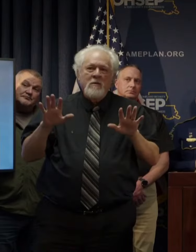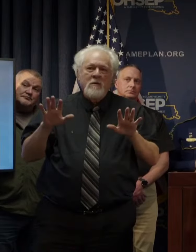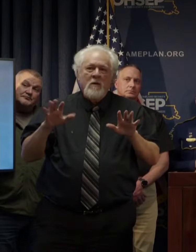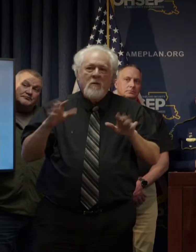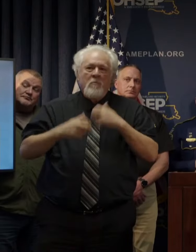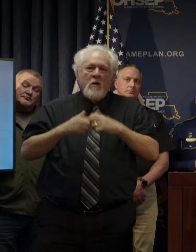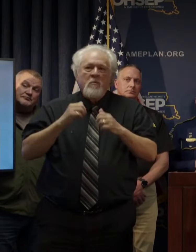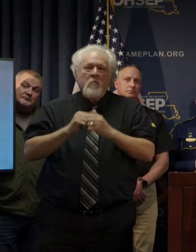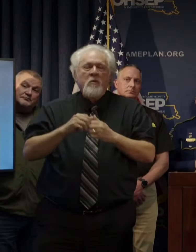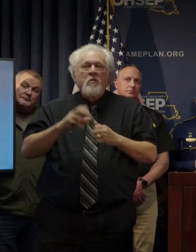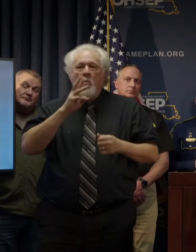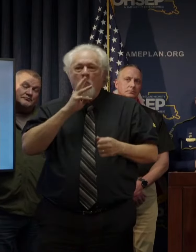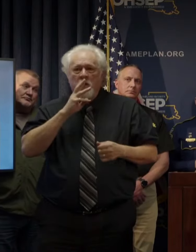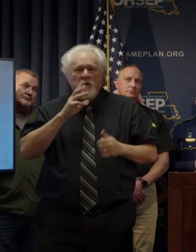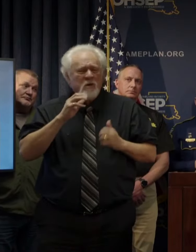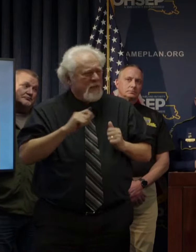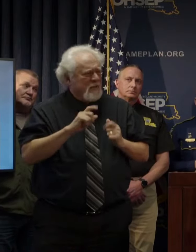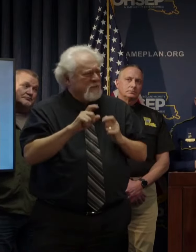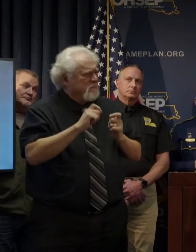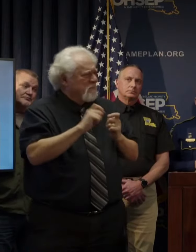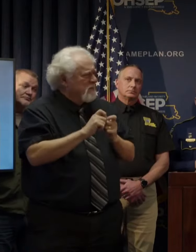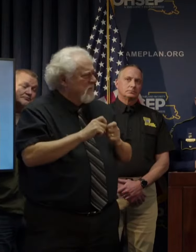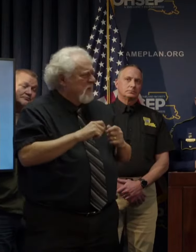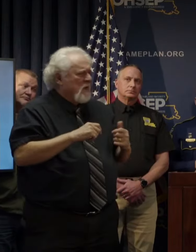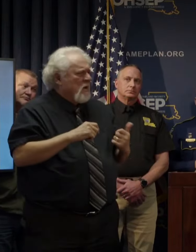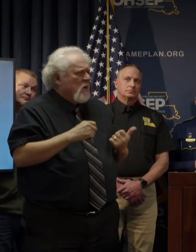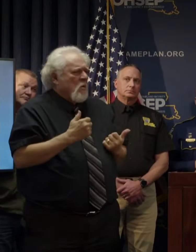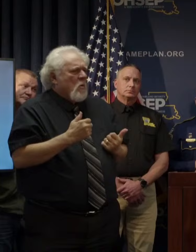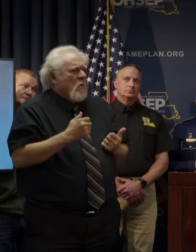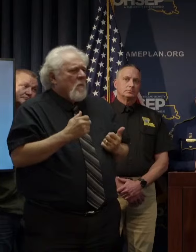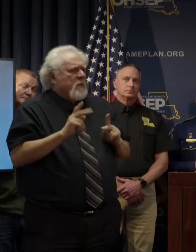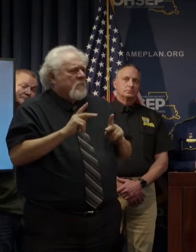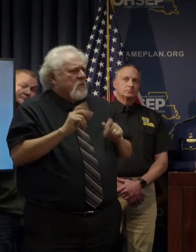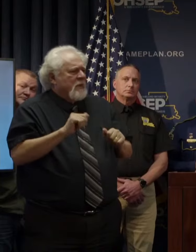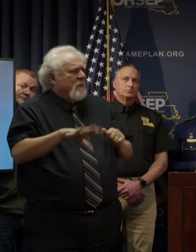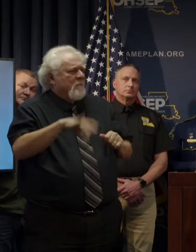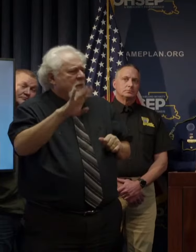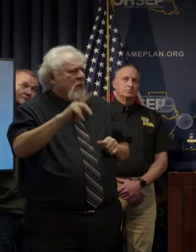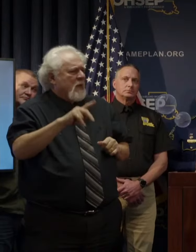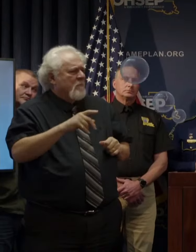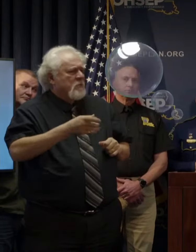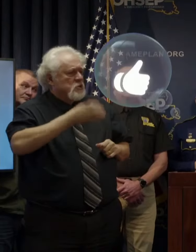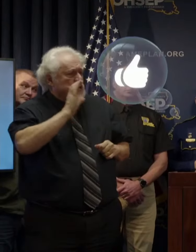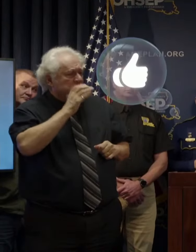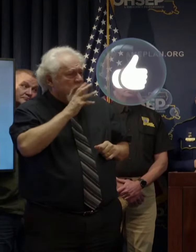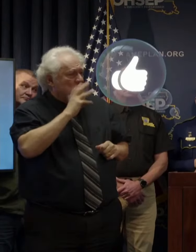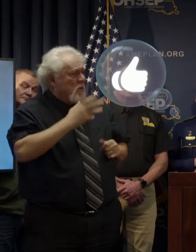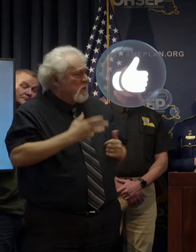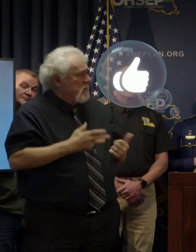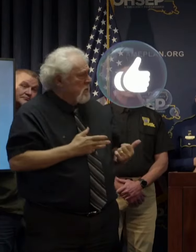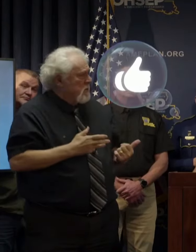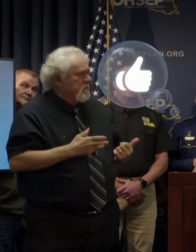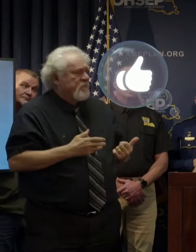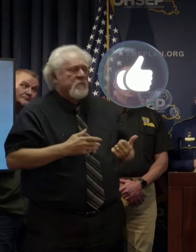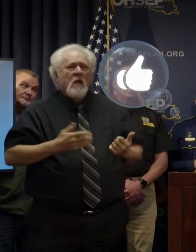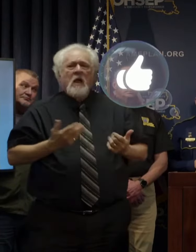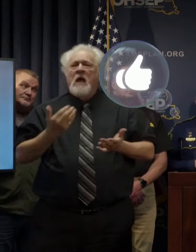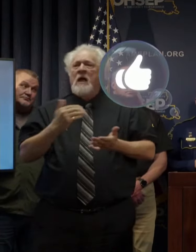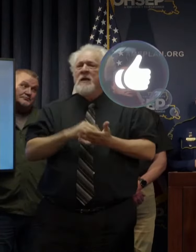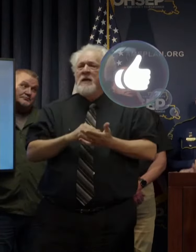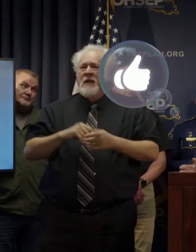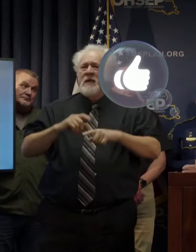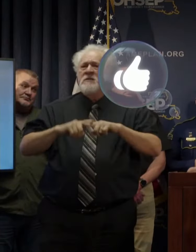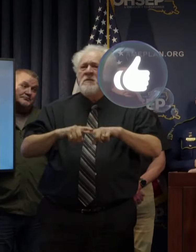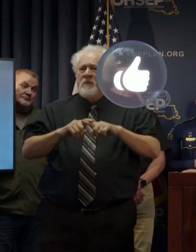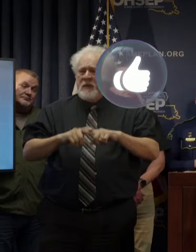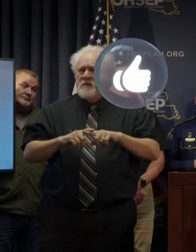have problems with their water. Can you specify, and is there any place that people can pick up drinking water? Well, again, depending